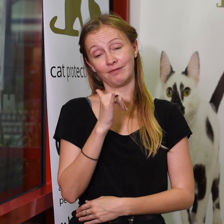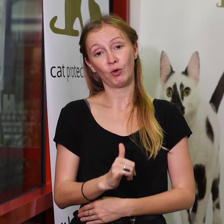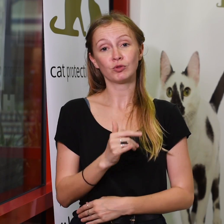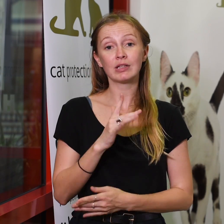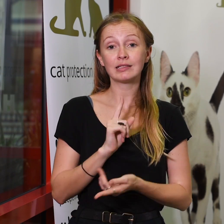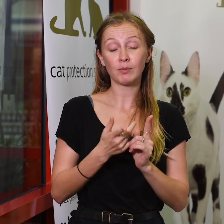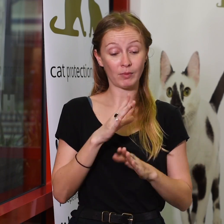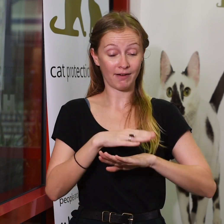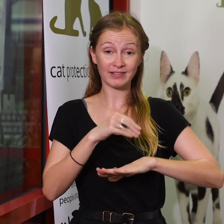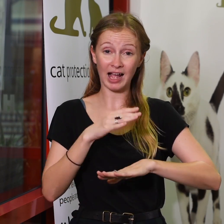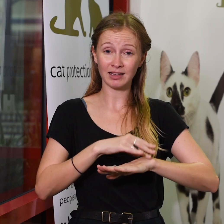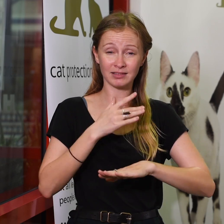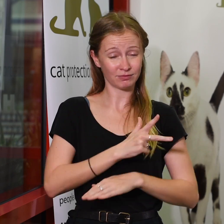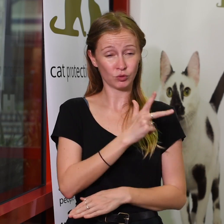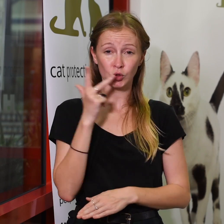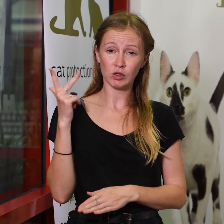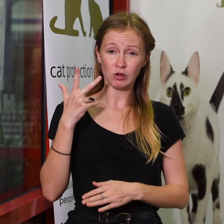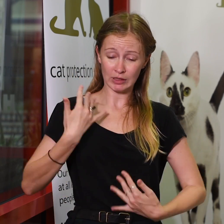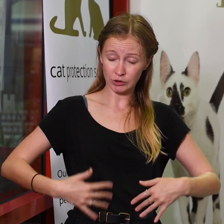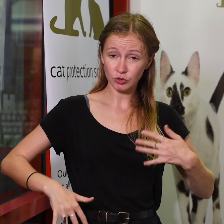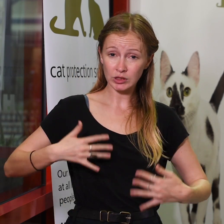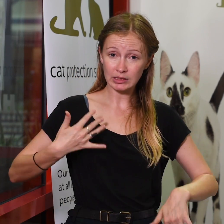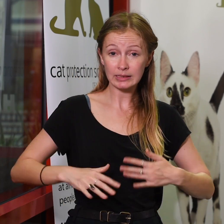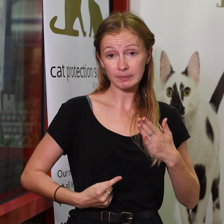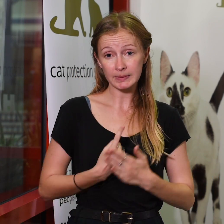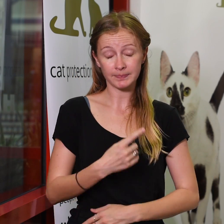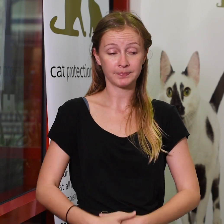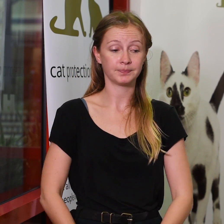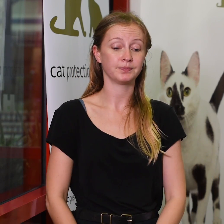that have had traumatic injuries. And